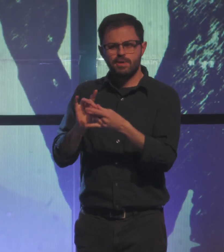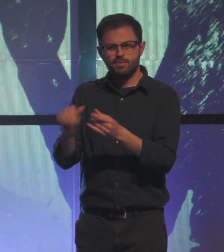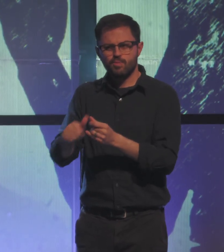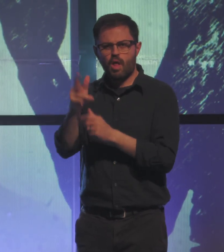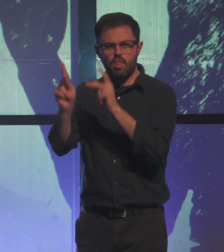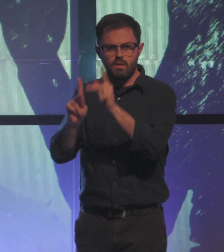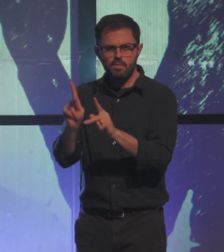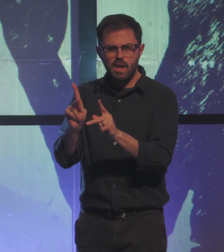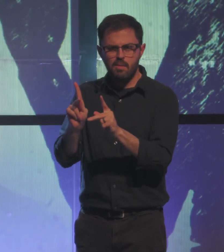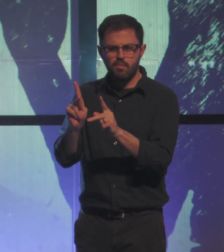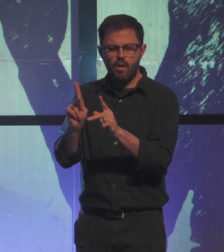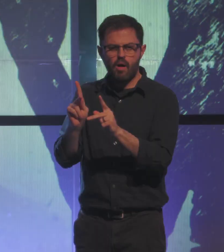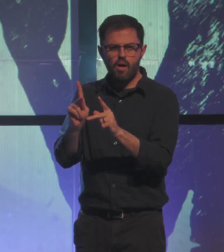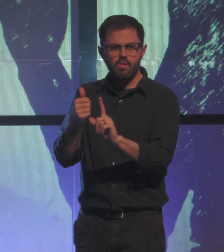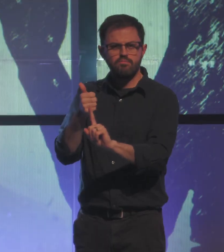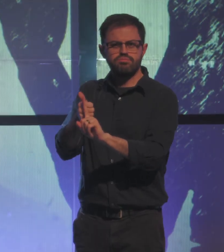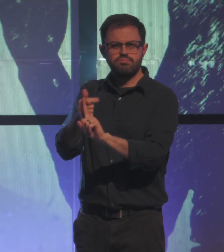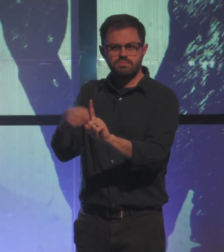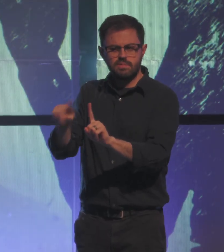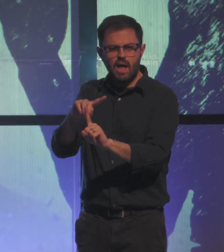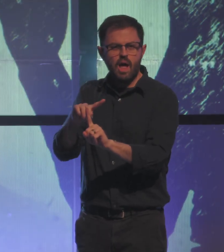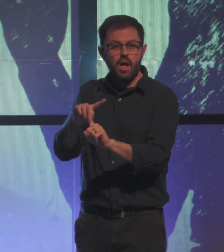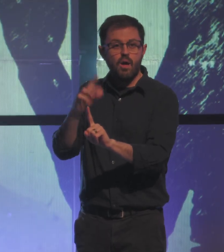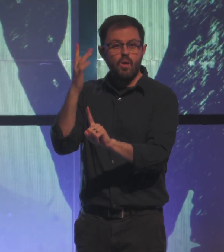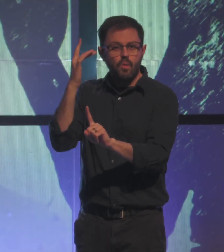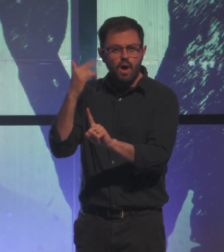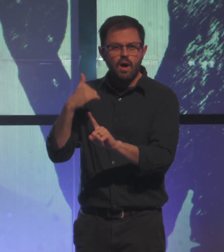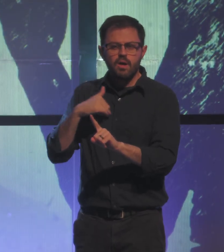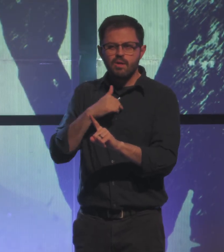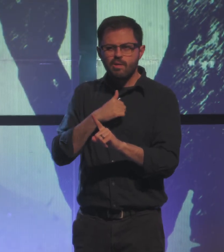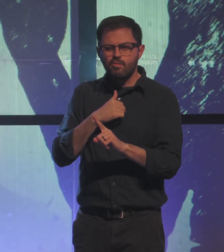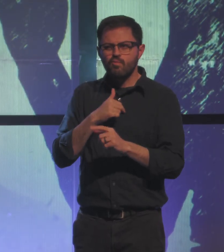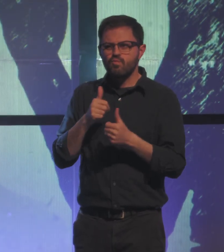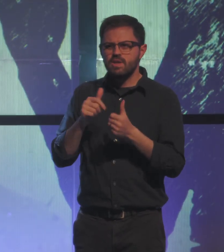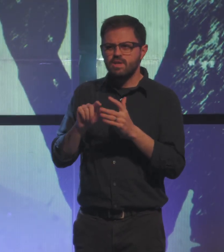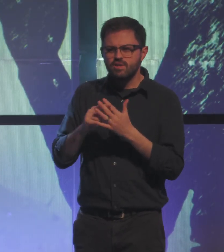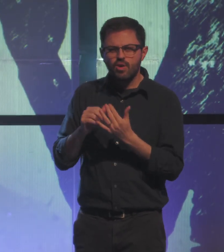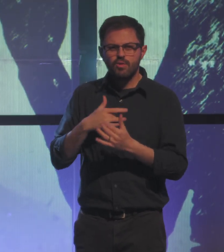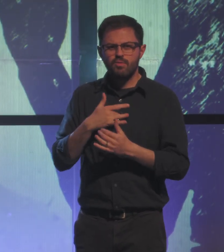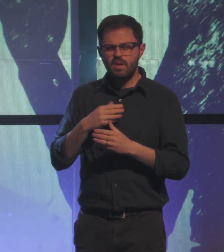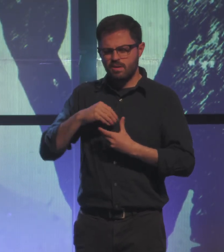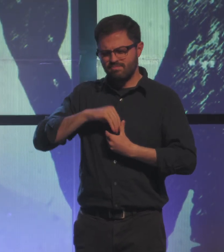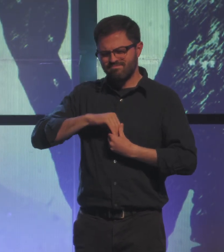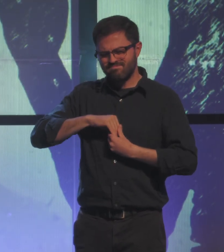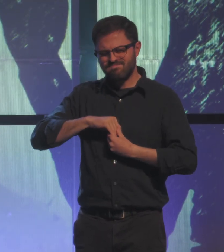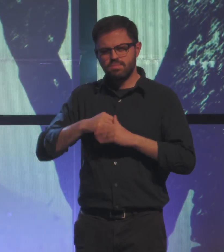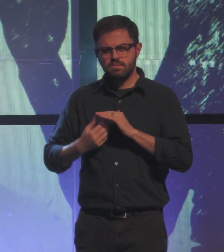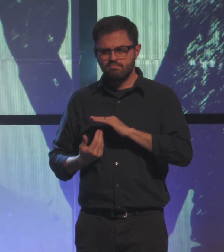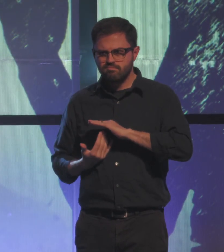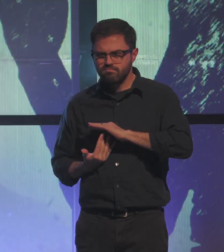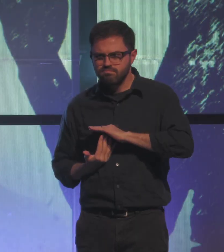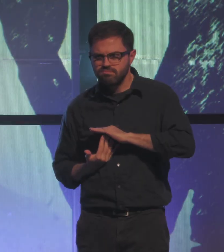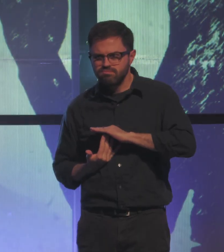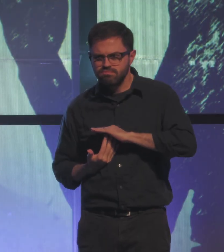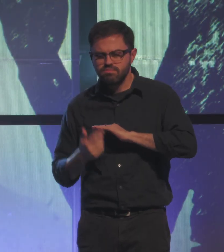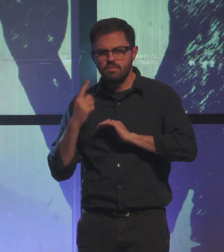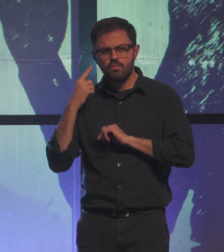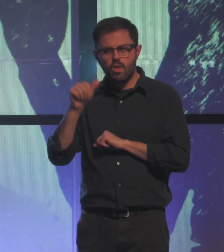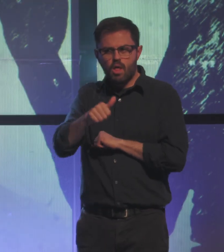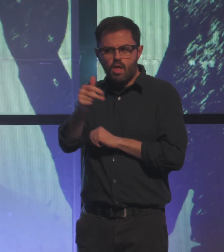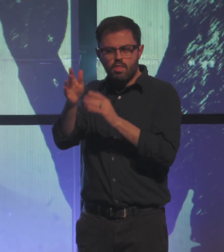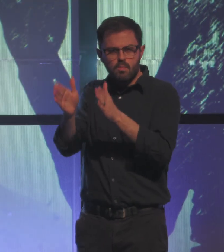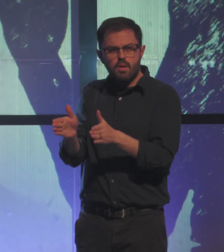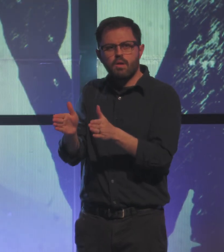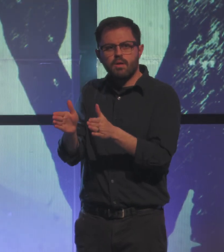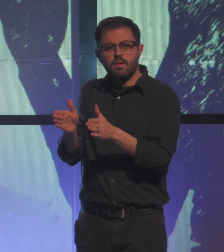others. Why? Well, because we silently start to carry resentment towards that other person, because when this pain